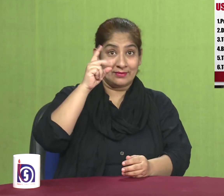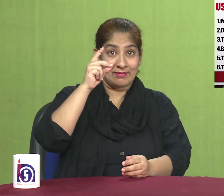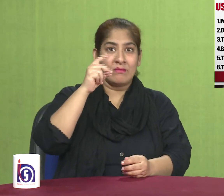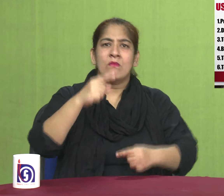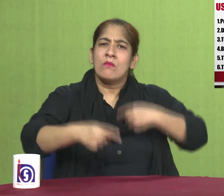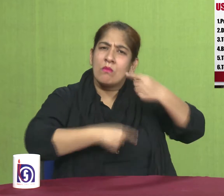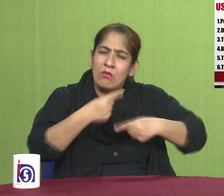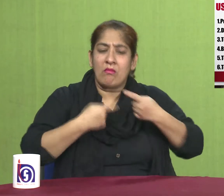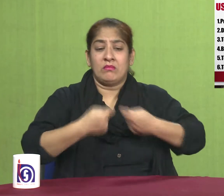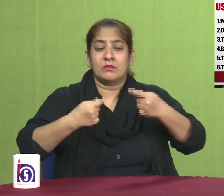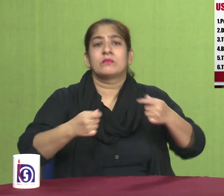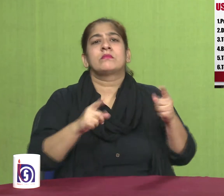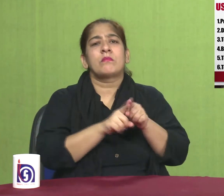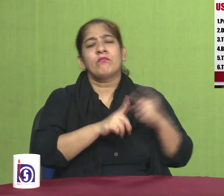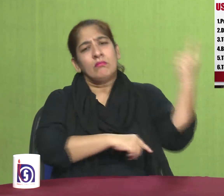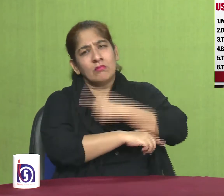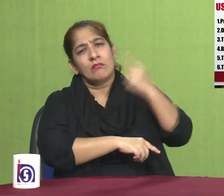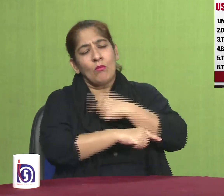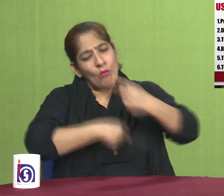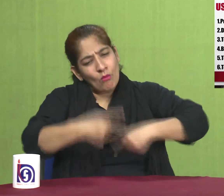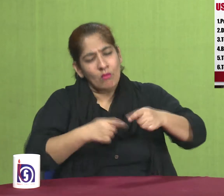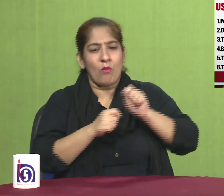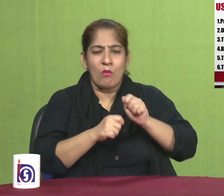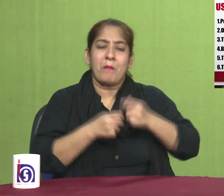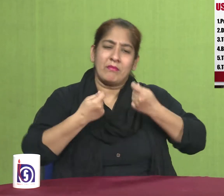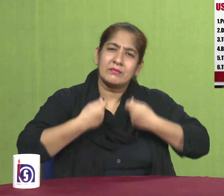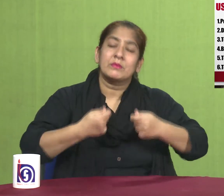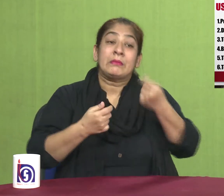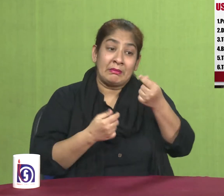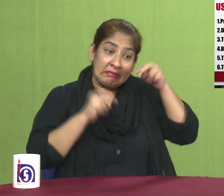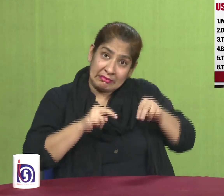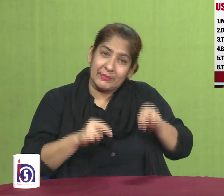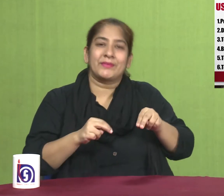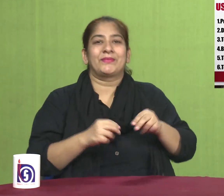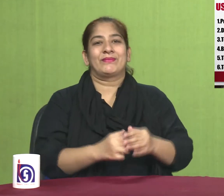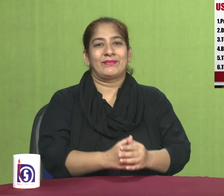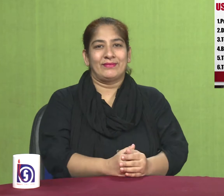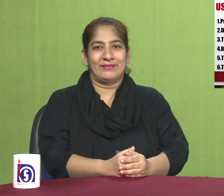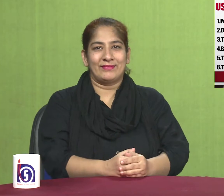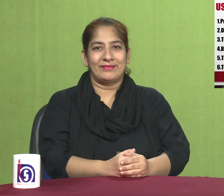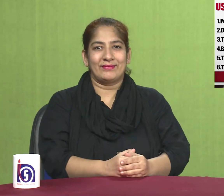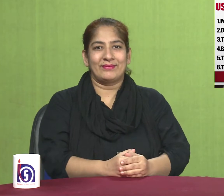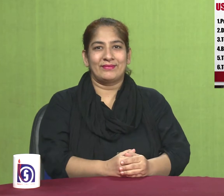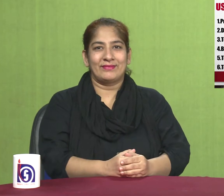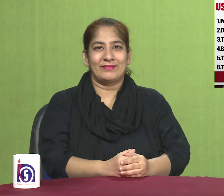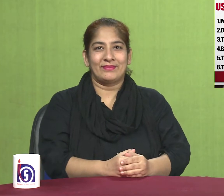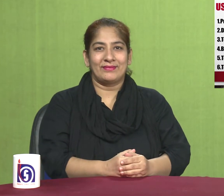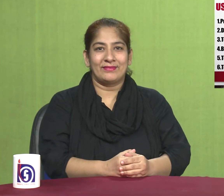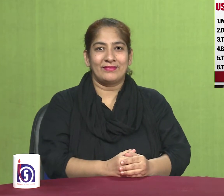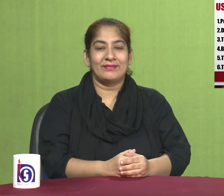The second point is about the business finance is used for our daily day-to-day